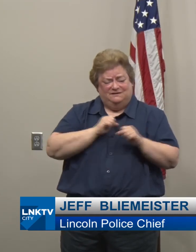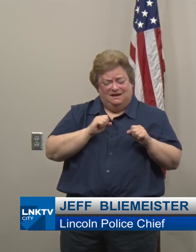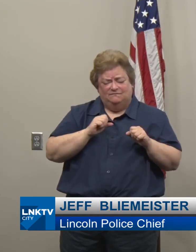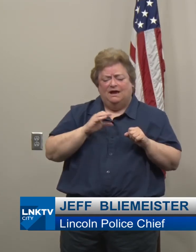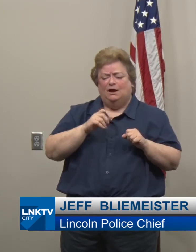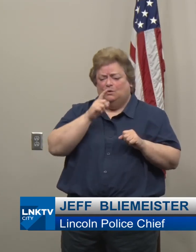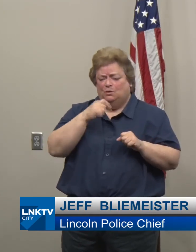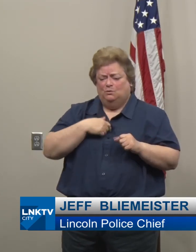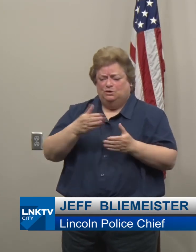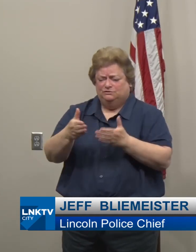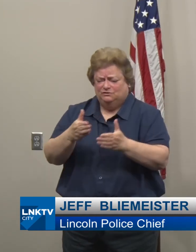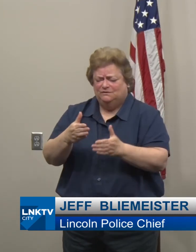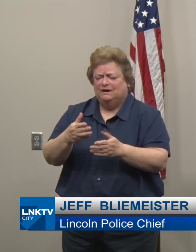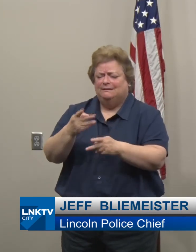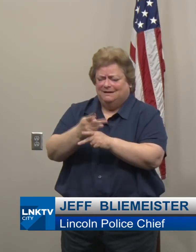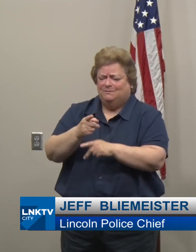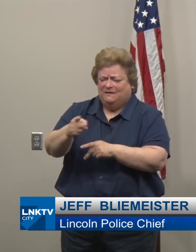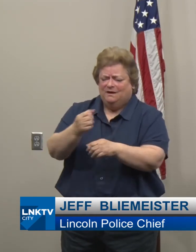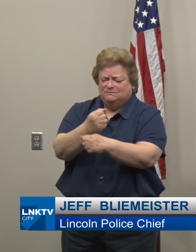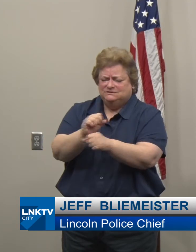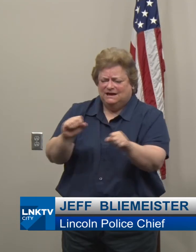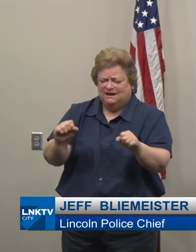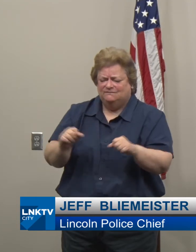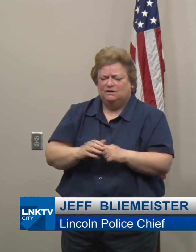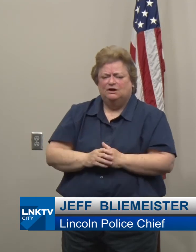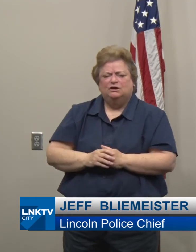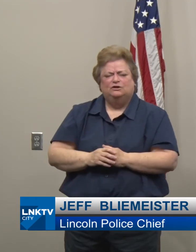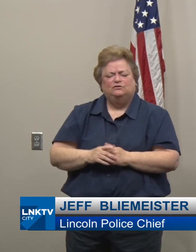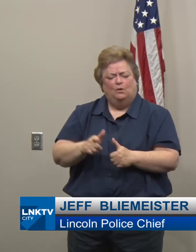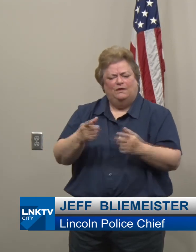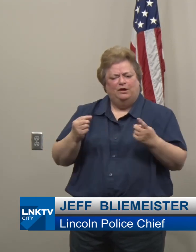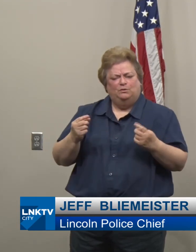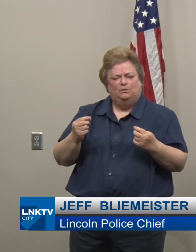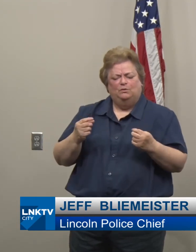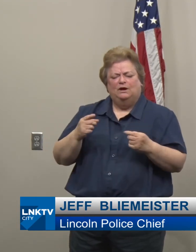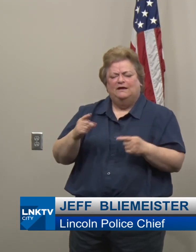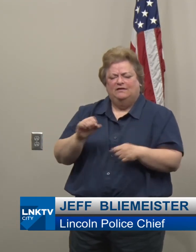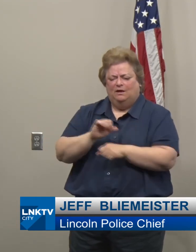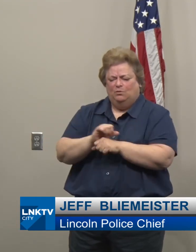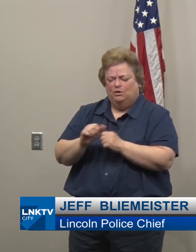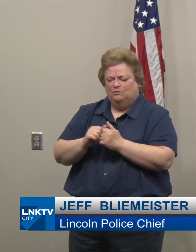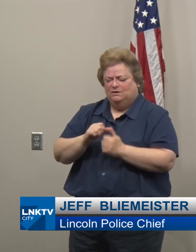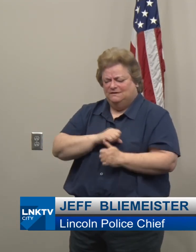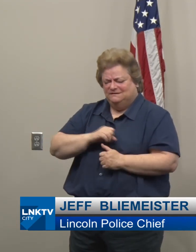serving safe. And so what they did is they worked with some of the staff within the Lincoln